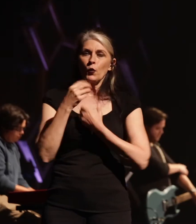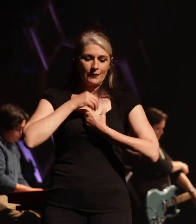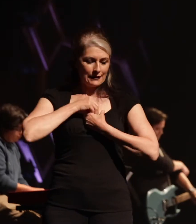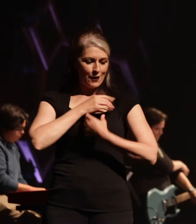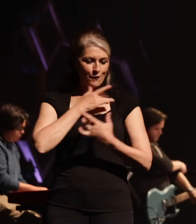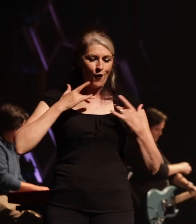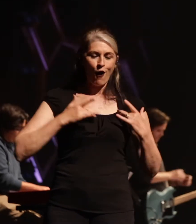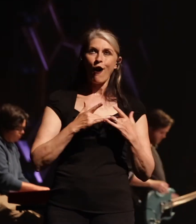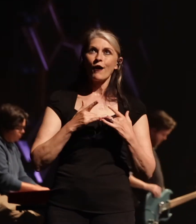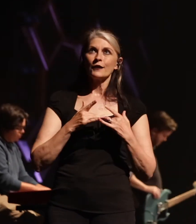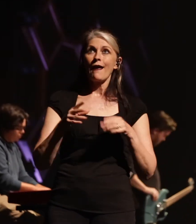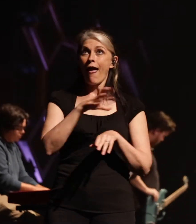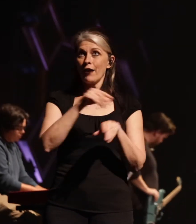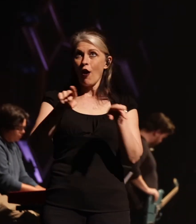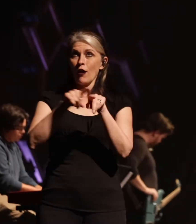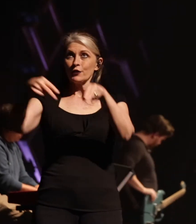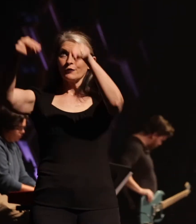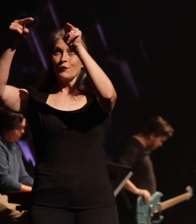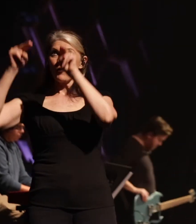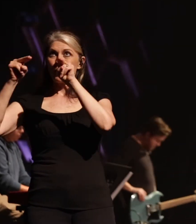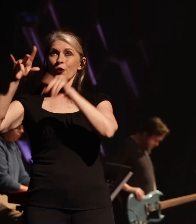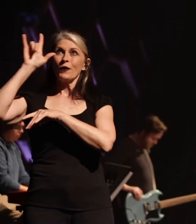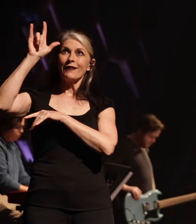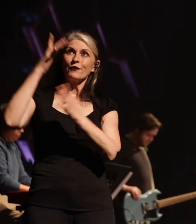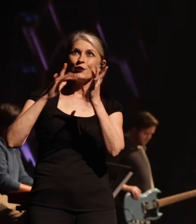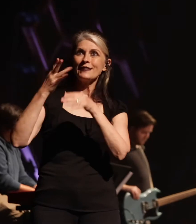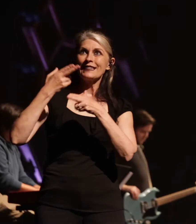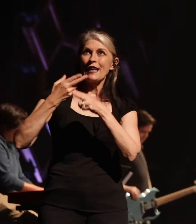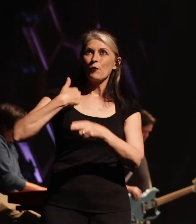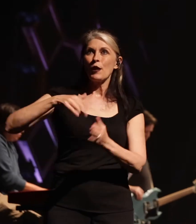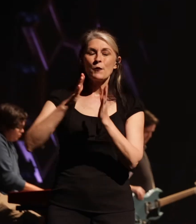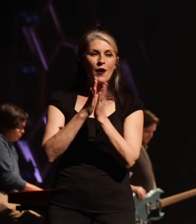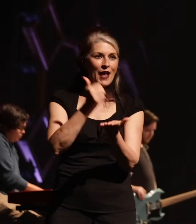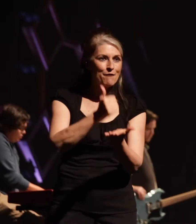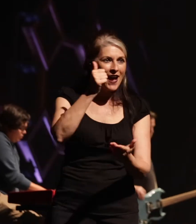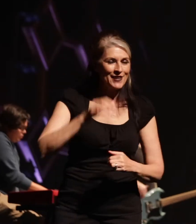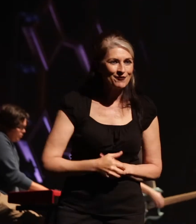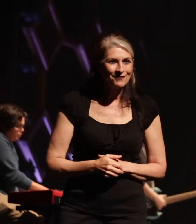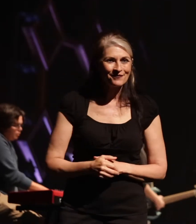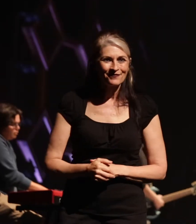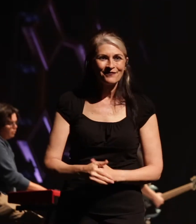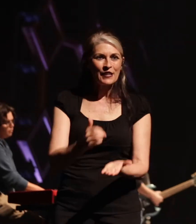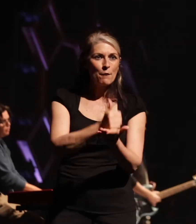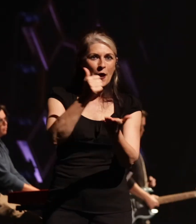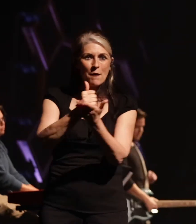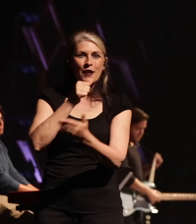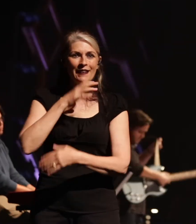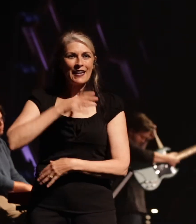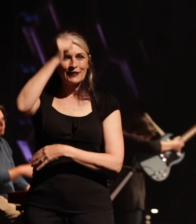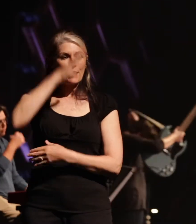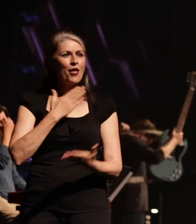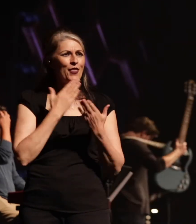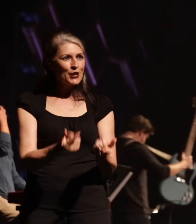hearts and you on the throne. We love you, and it's in Jesus' name that we pray. Amen. Amen, ladies and gentlemen.